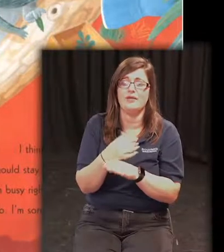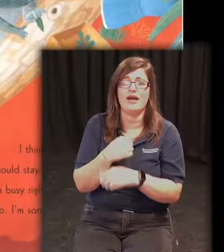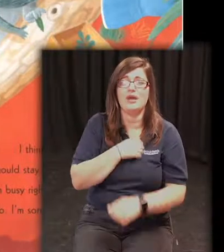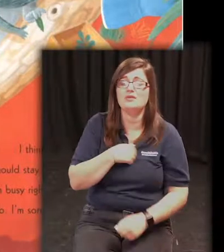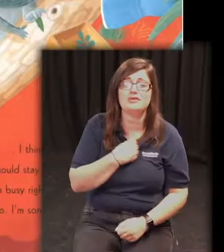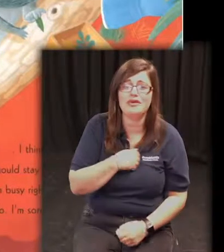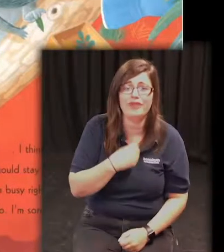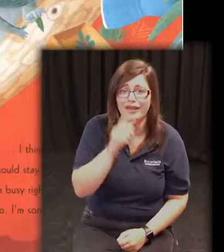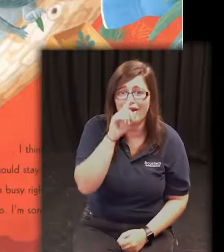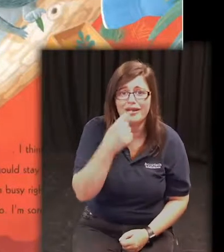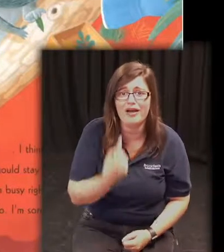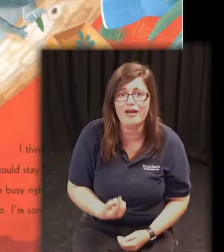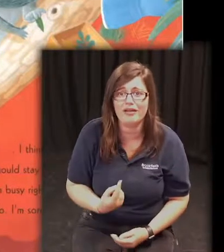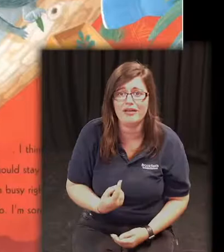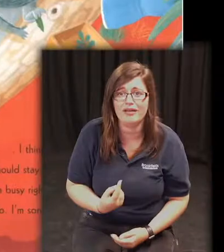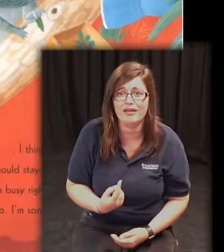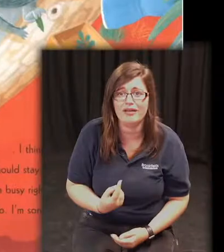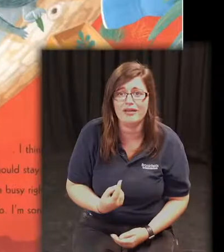I'm sorry, I can't."